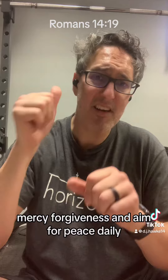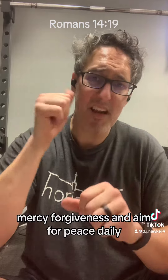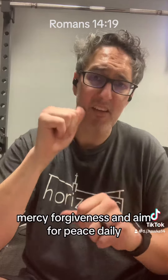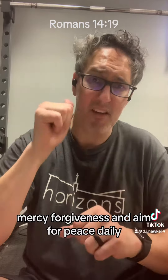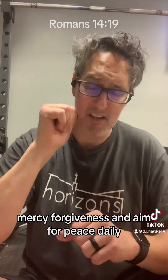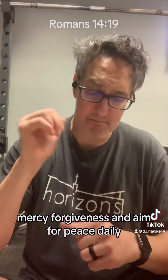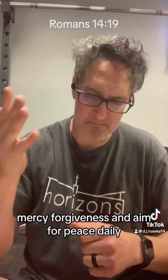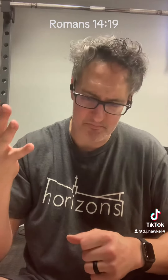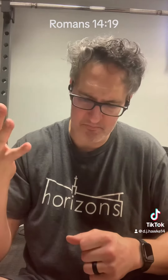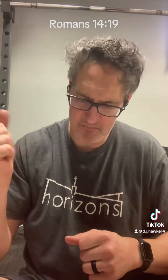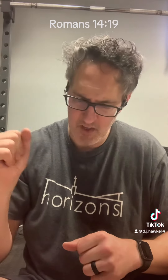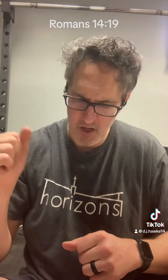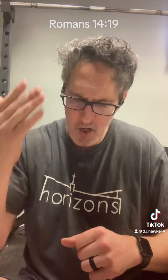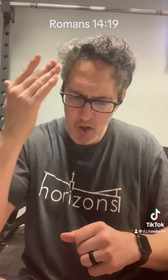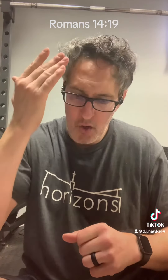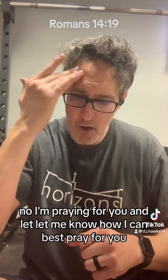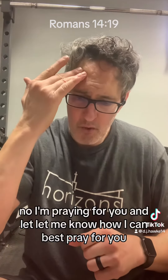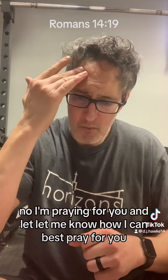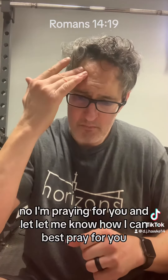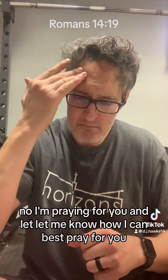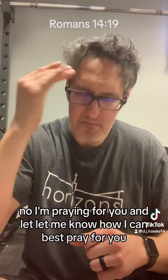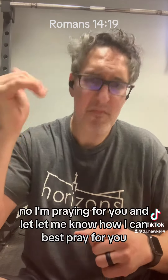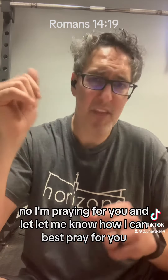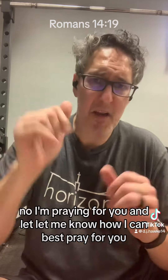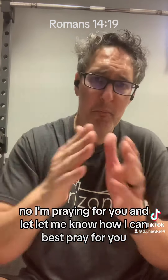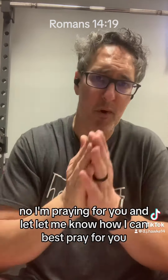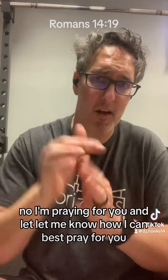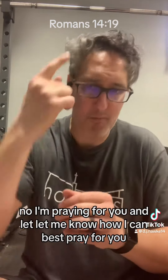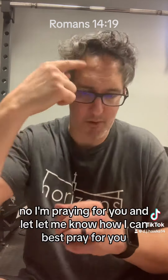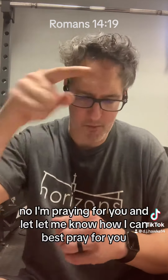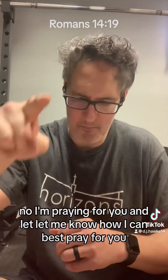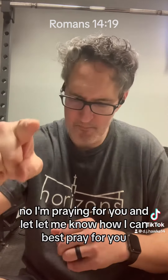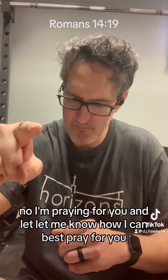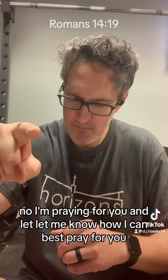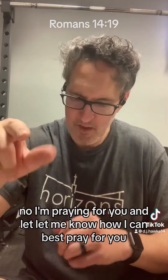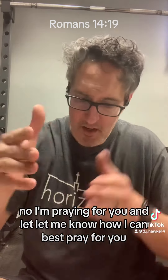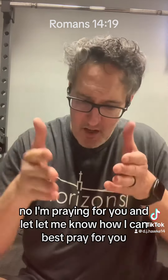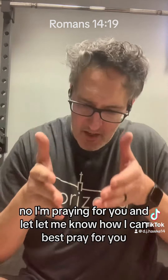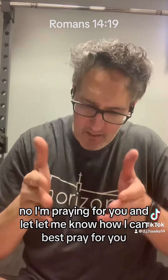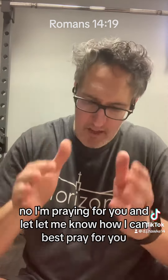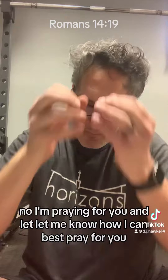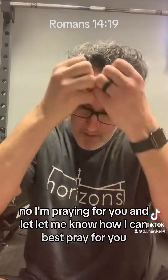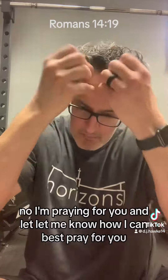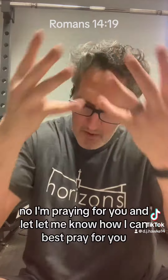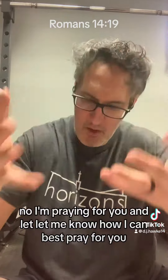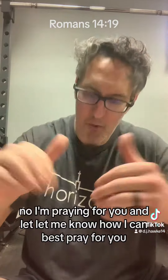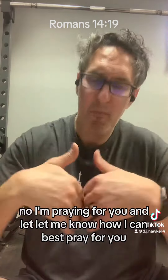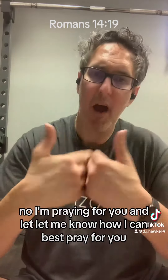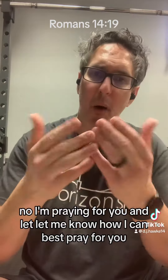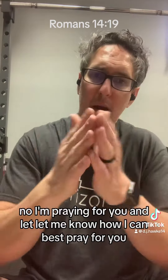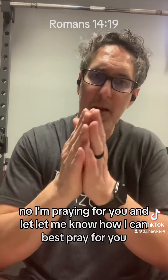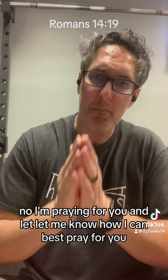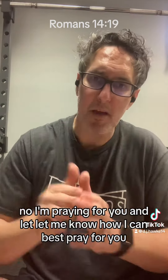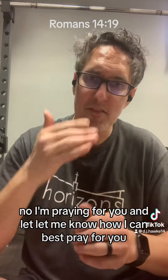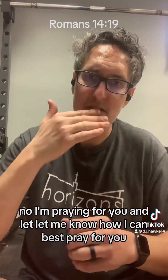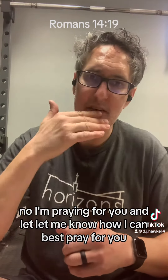daily? Know that I'm praying for you, and let me know how I can best